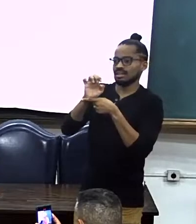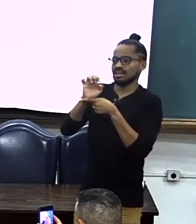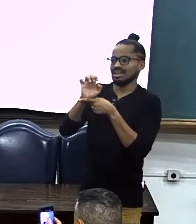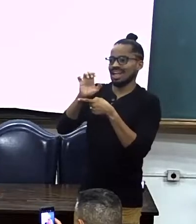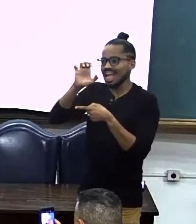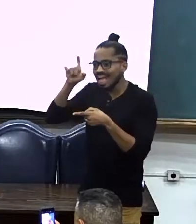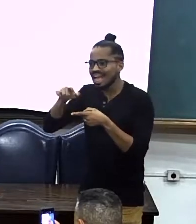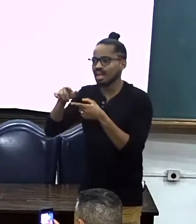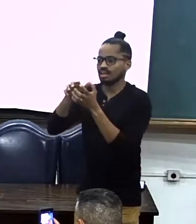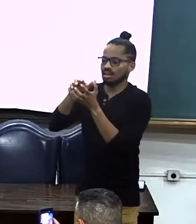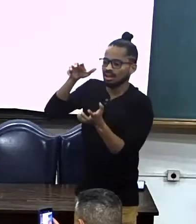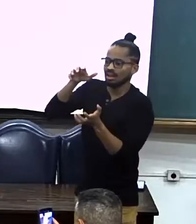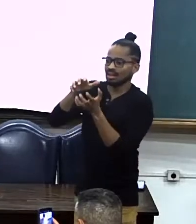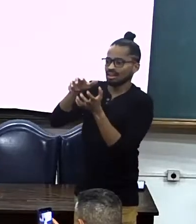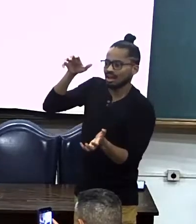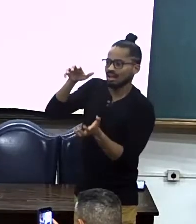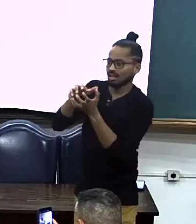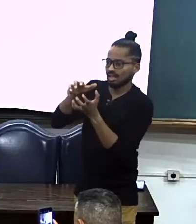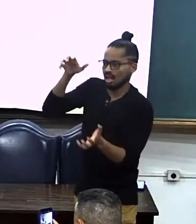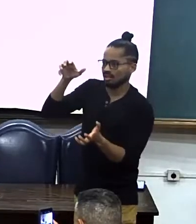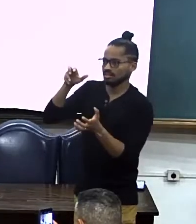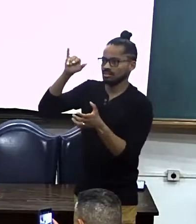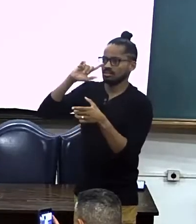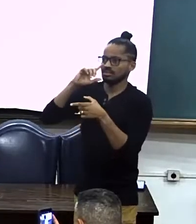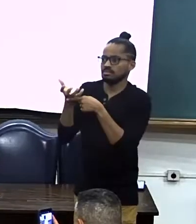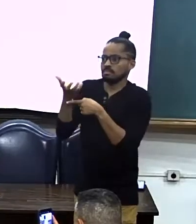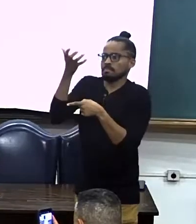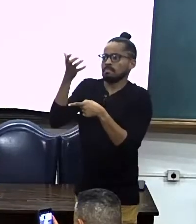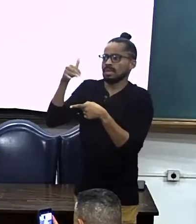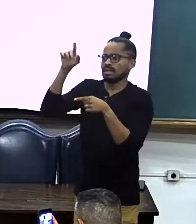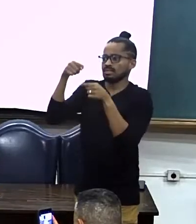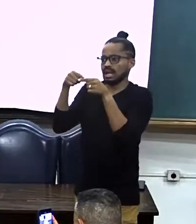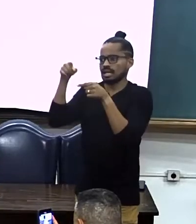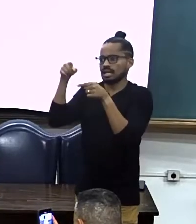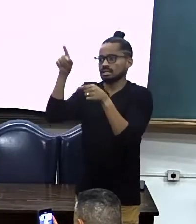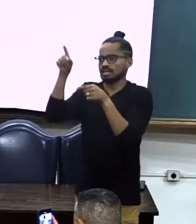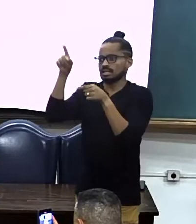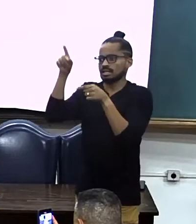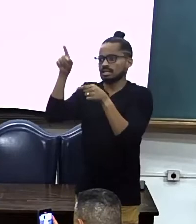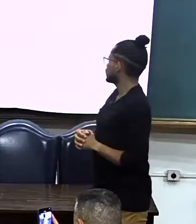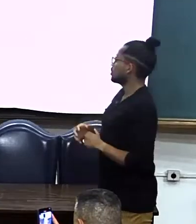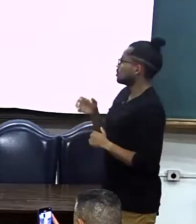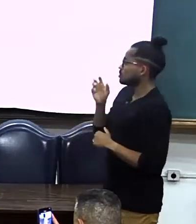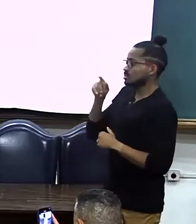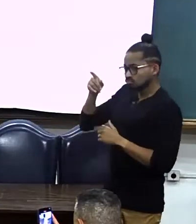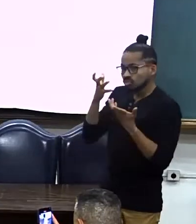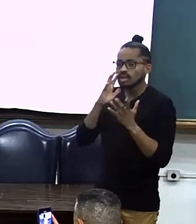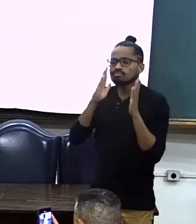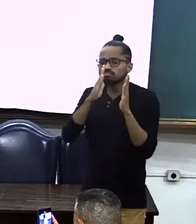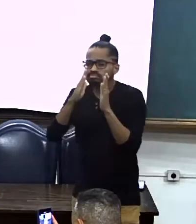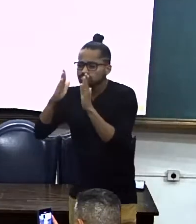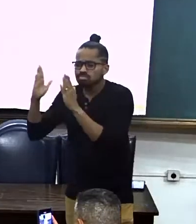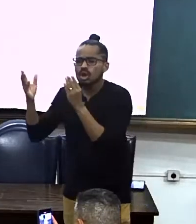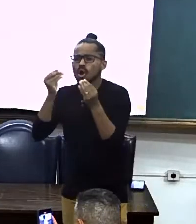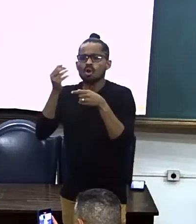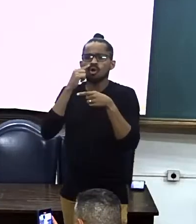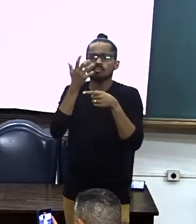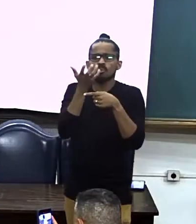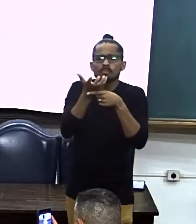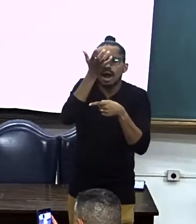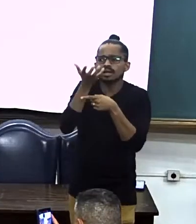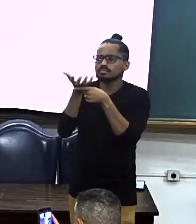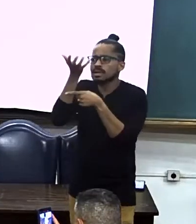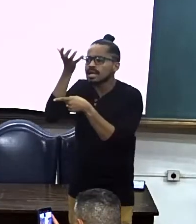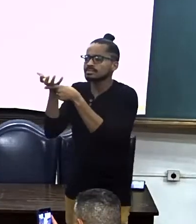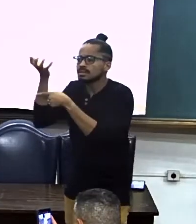A. It opens more. So, when we want to look at prominence patterns, now we keep